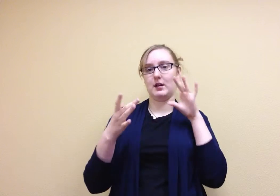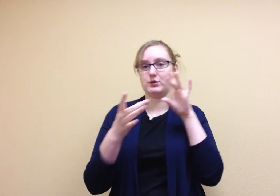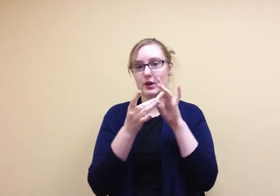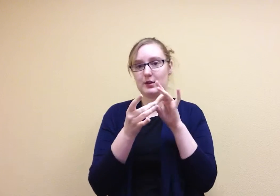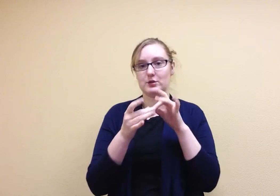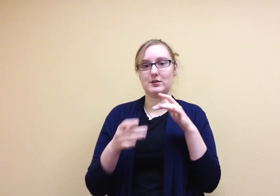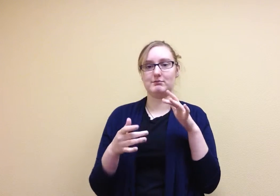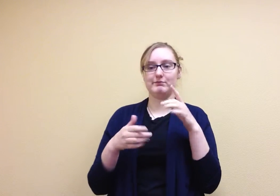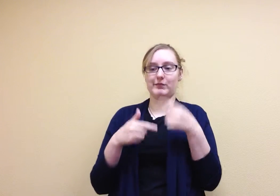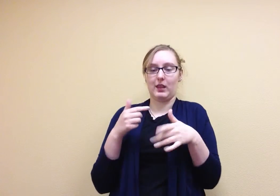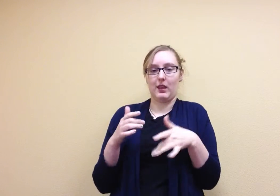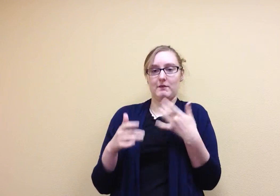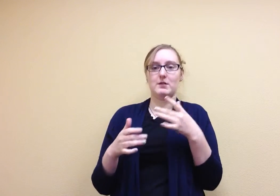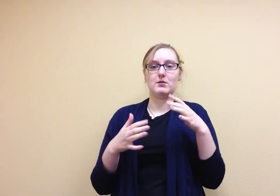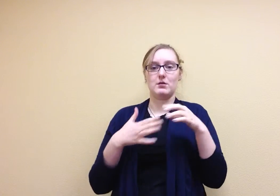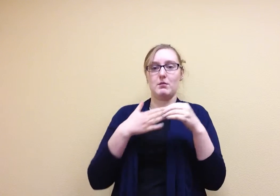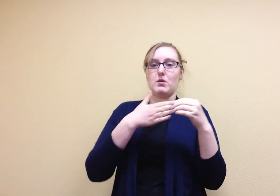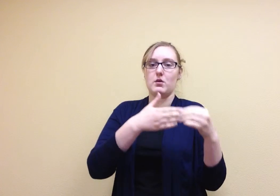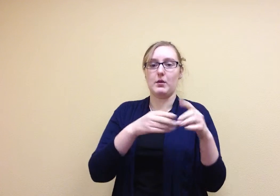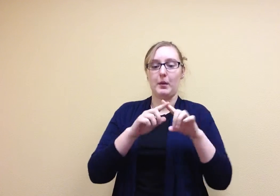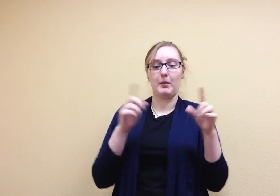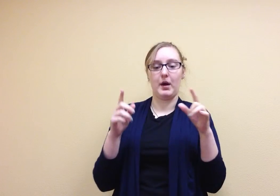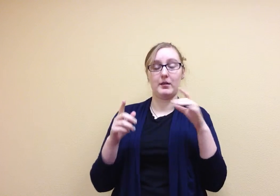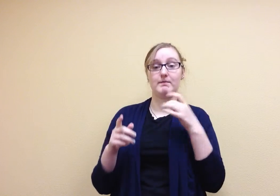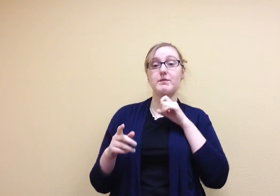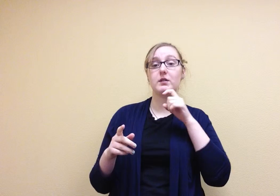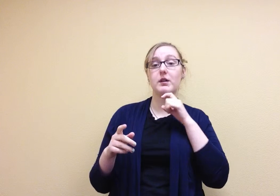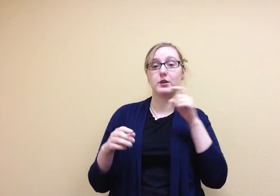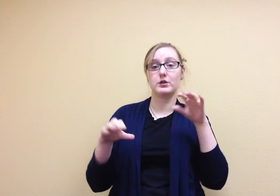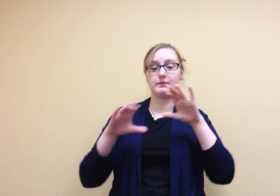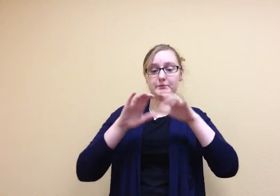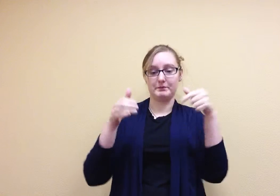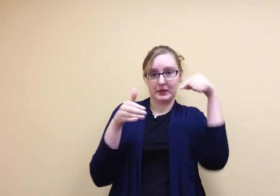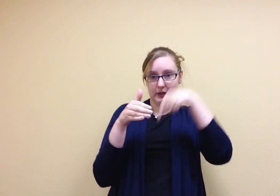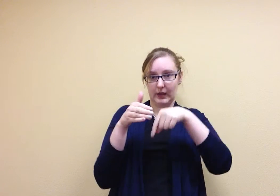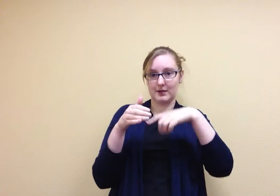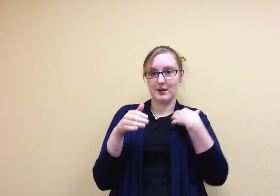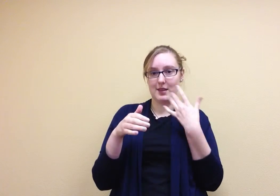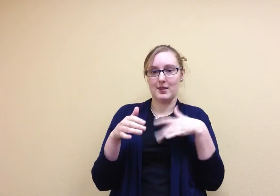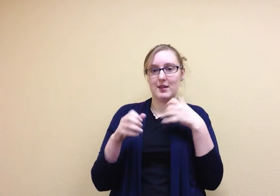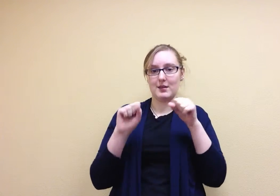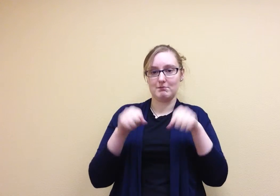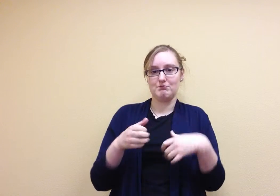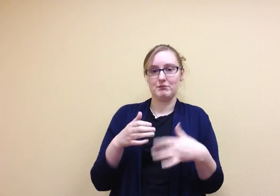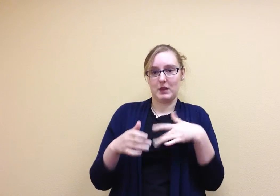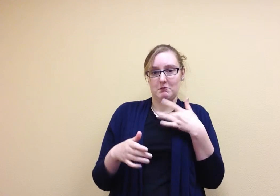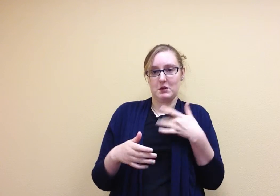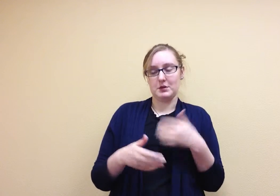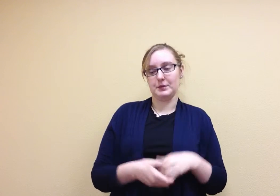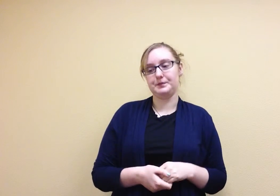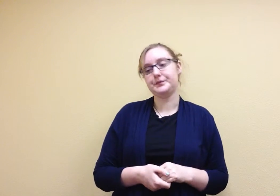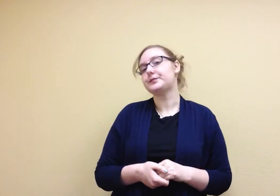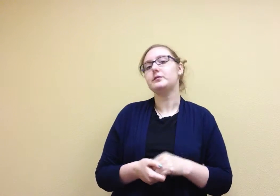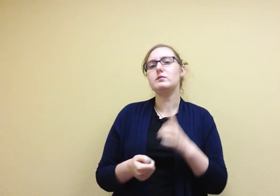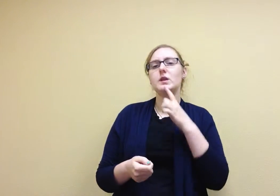that pull. But these iron filings that are right here, they're close enough, they feel it. Now, what can you tell me is happening at